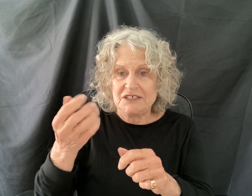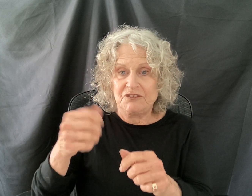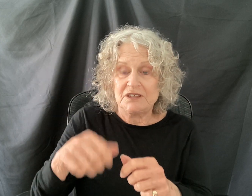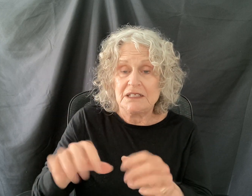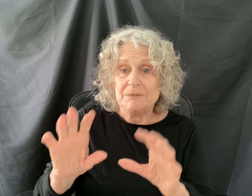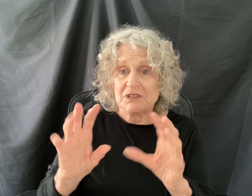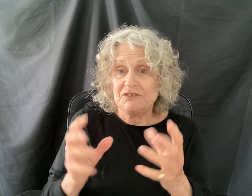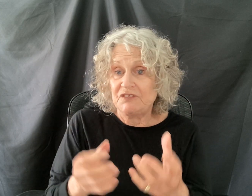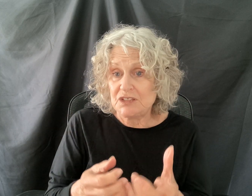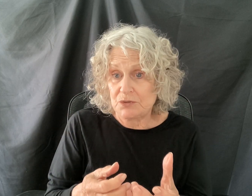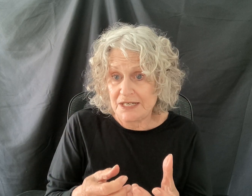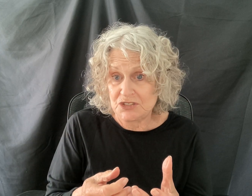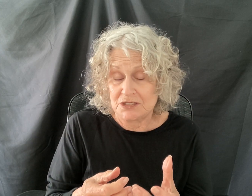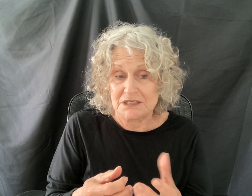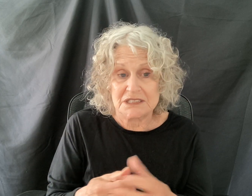different configurations.